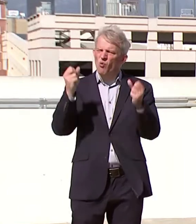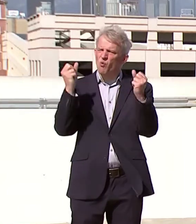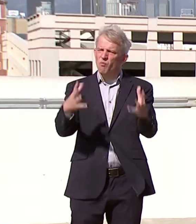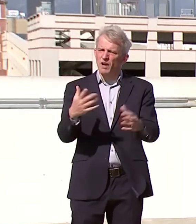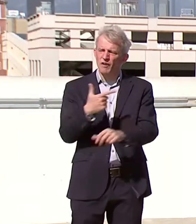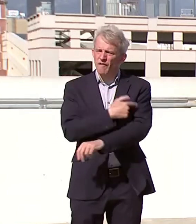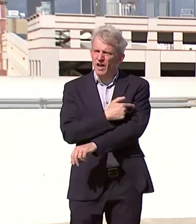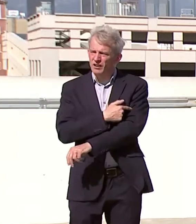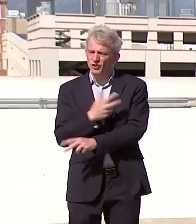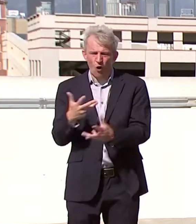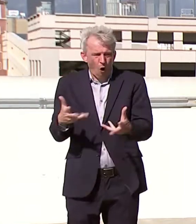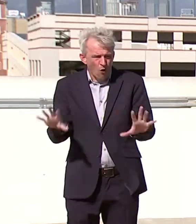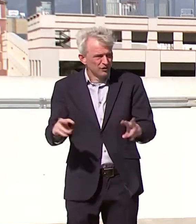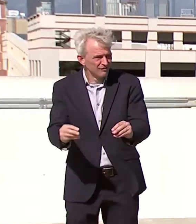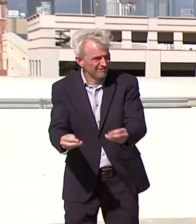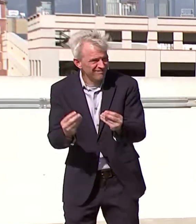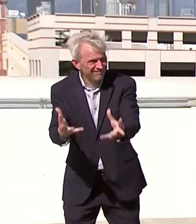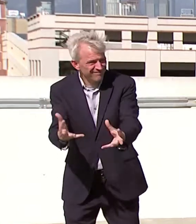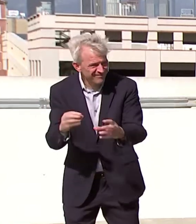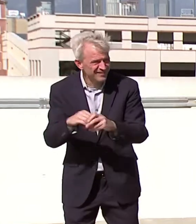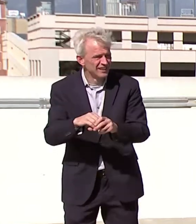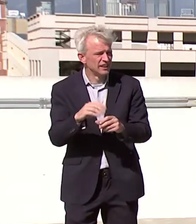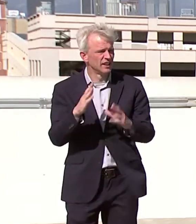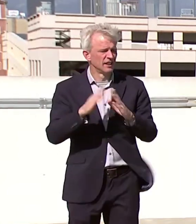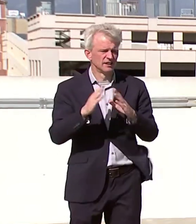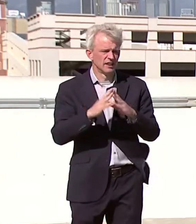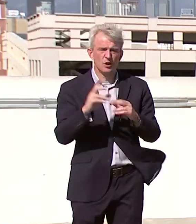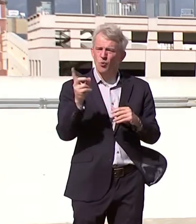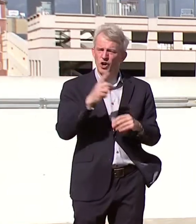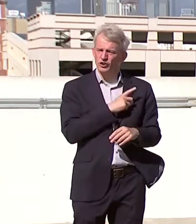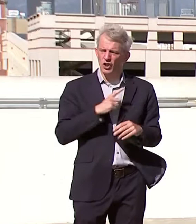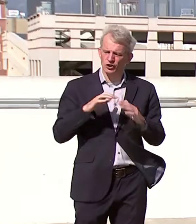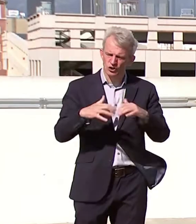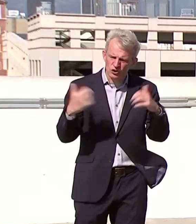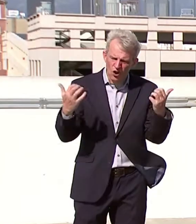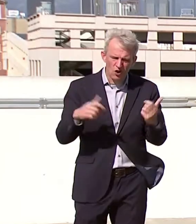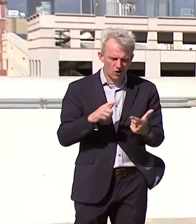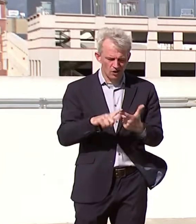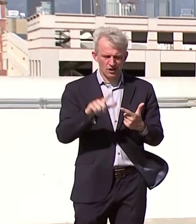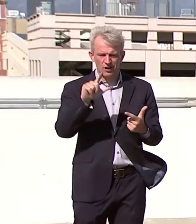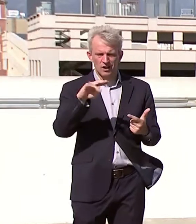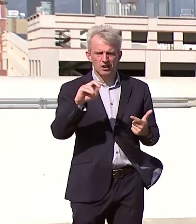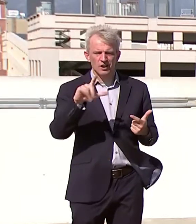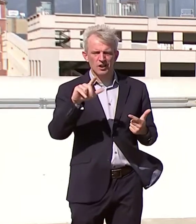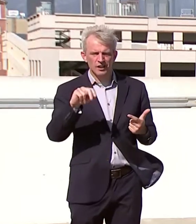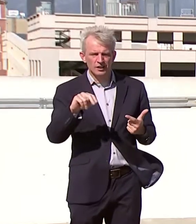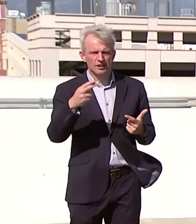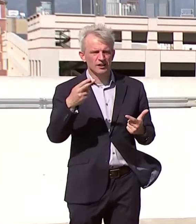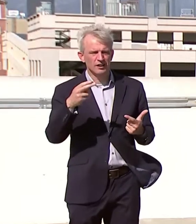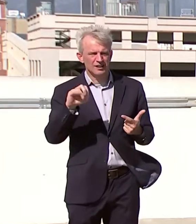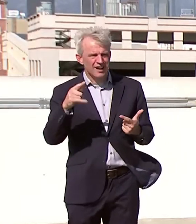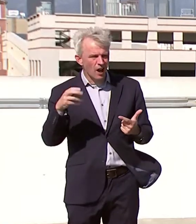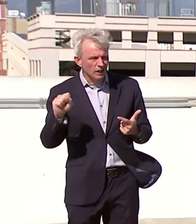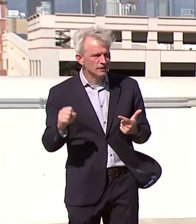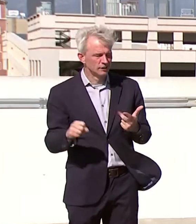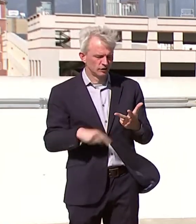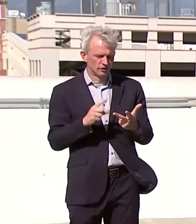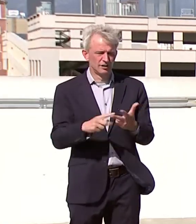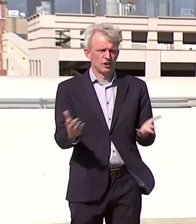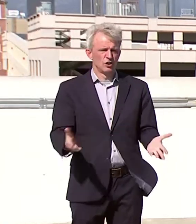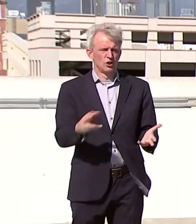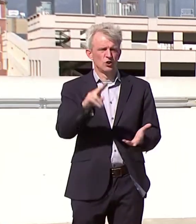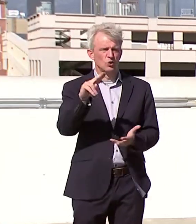already administered across the city at Dodger Stadium, Lincoln Heights, as you heard about it, and now here on the University